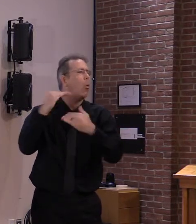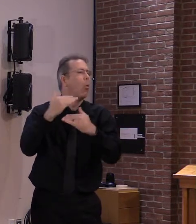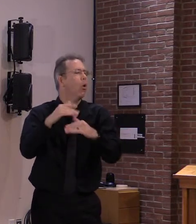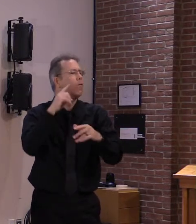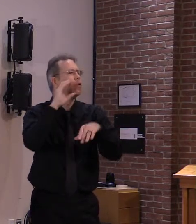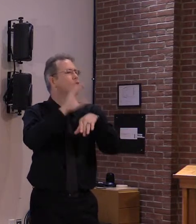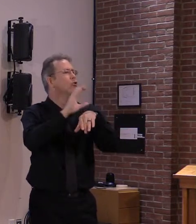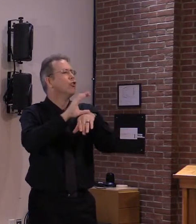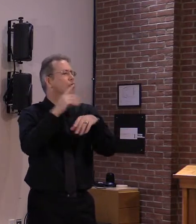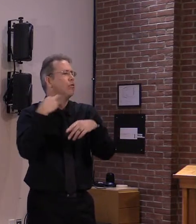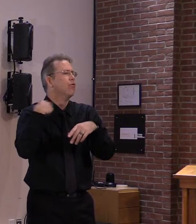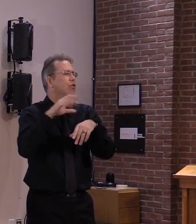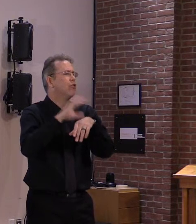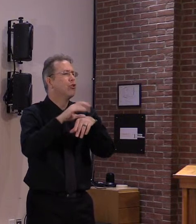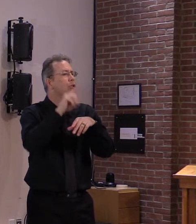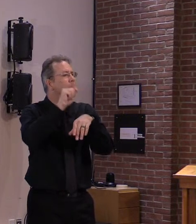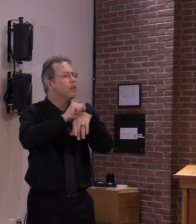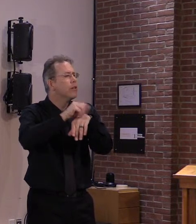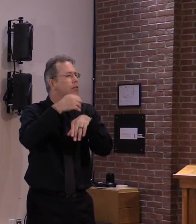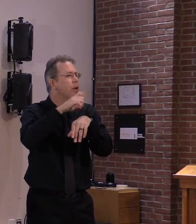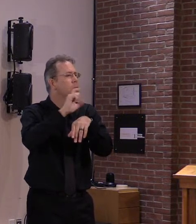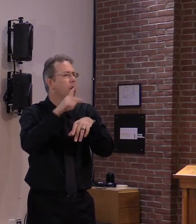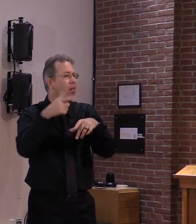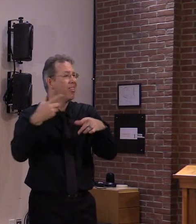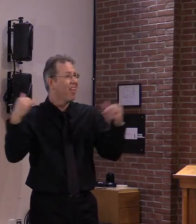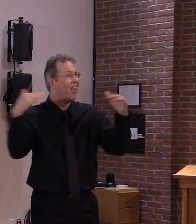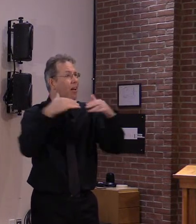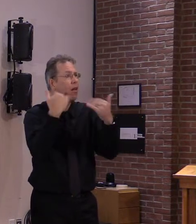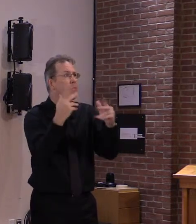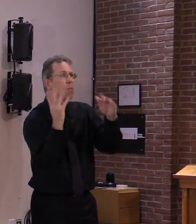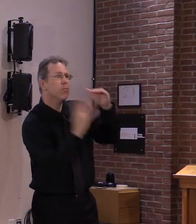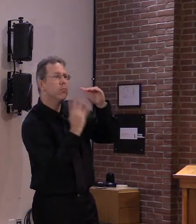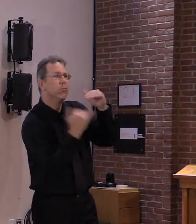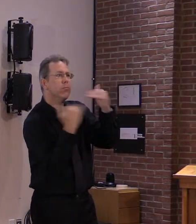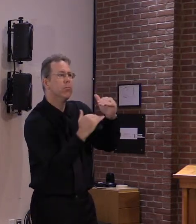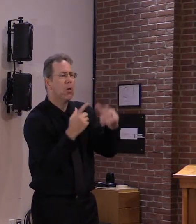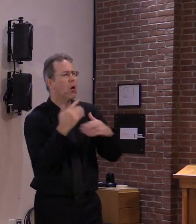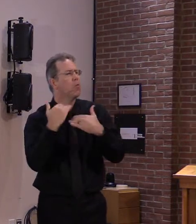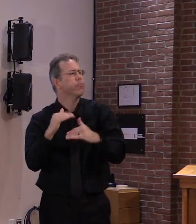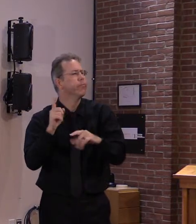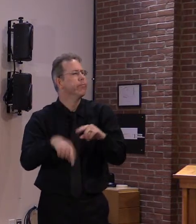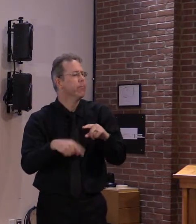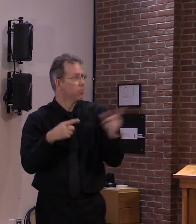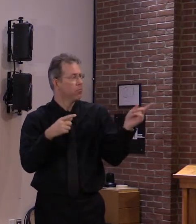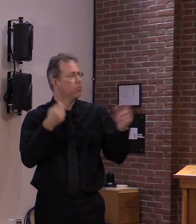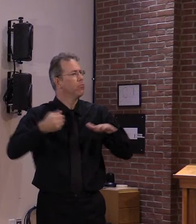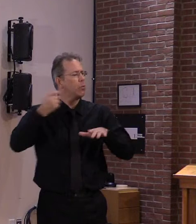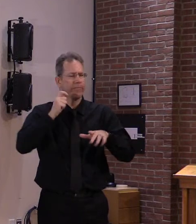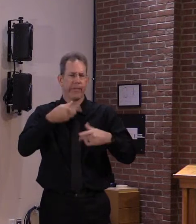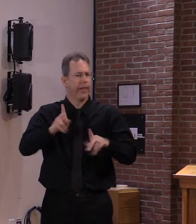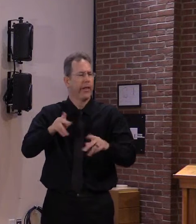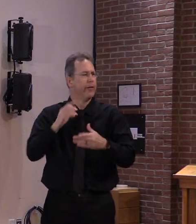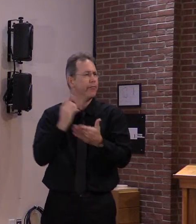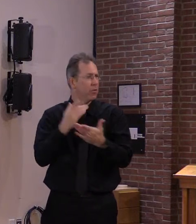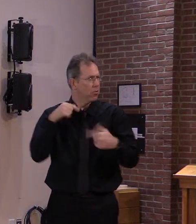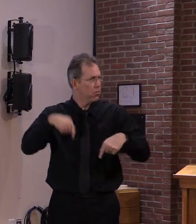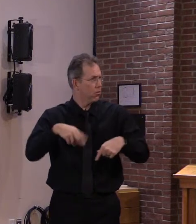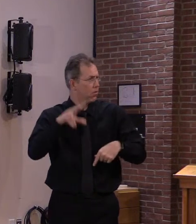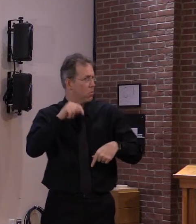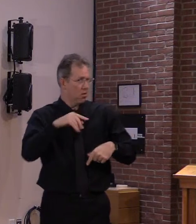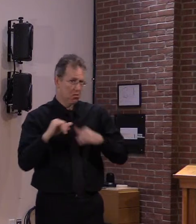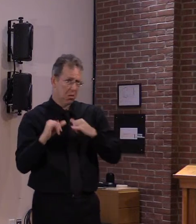visitation, and so I think those will continue until we get the prevalence of the virus in the community under control. We